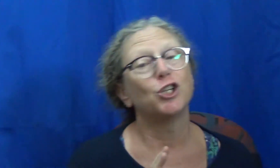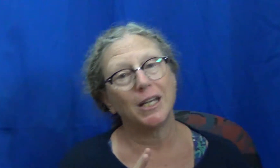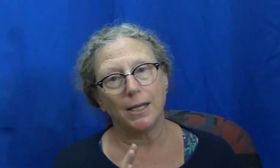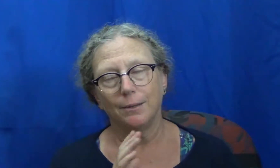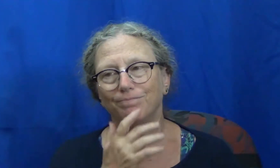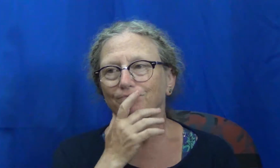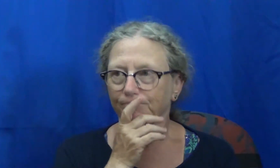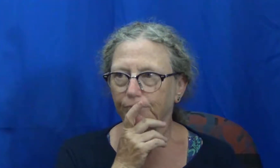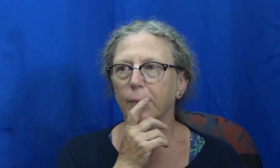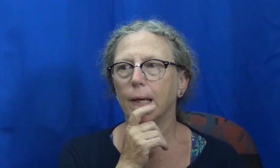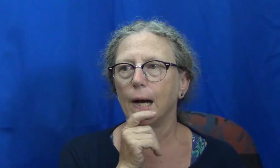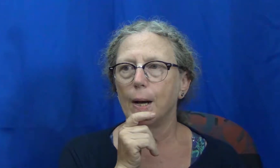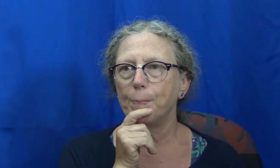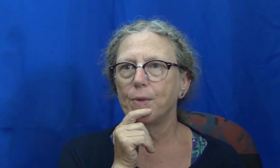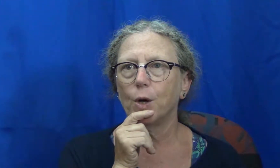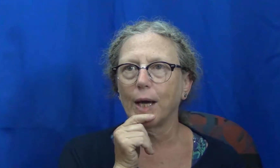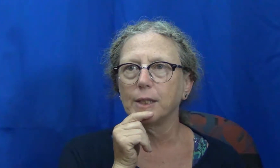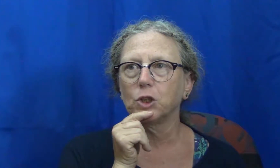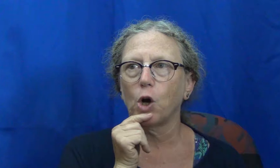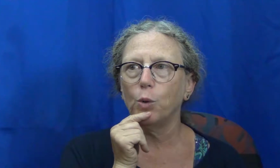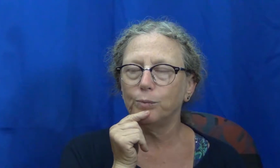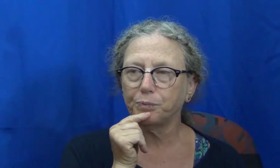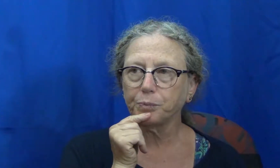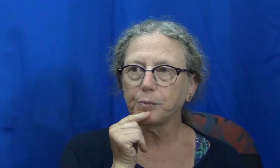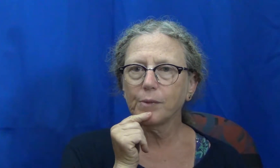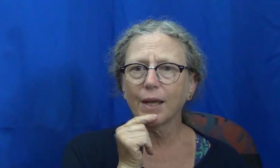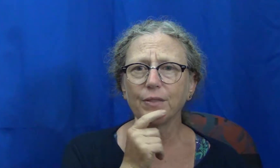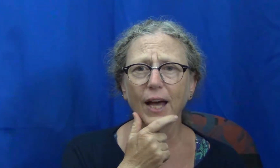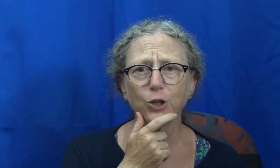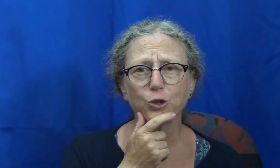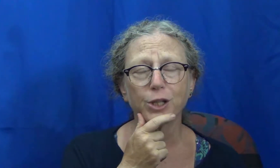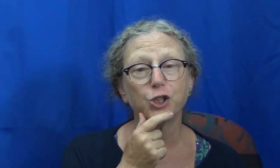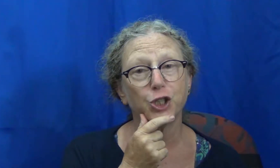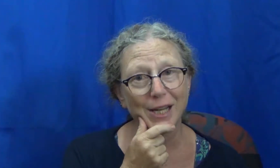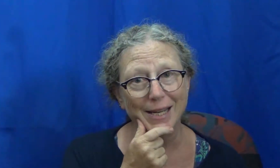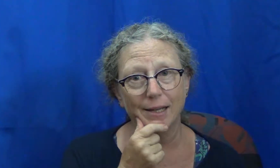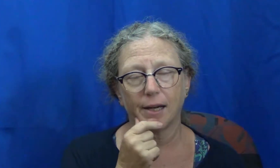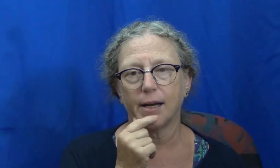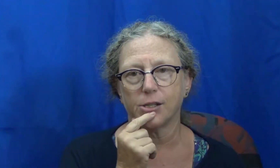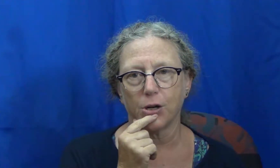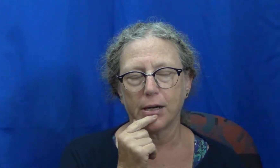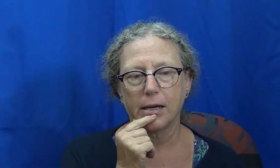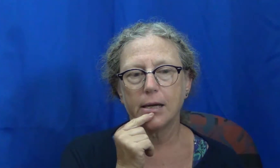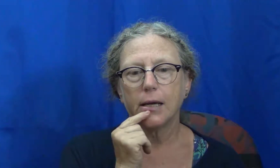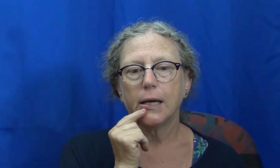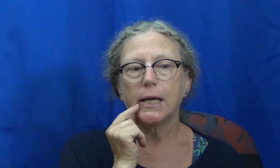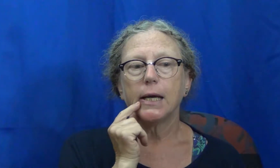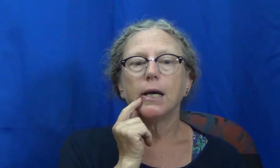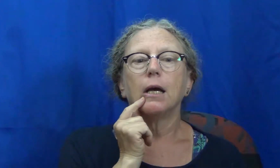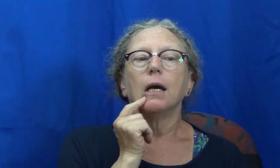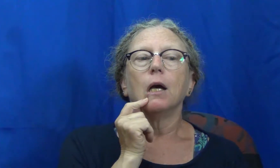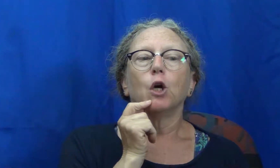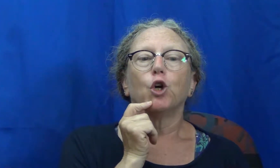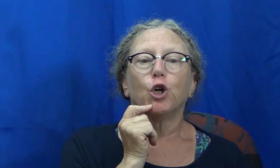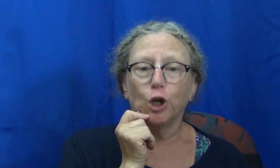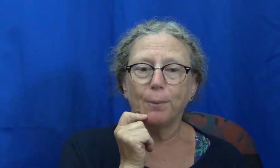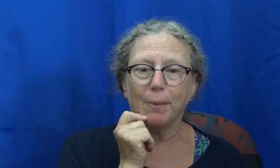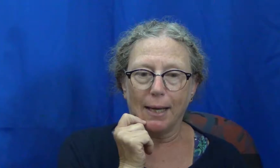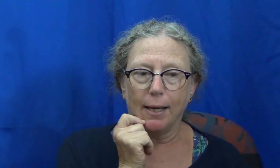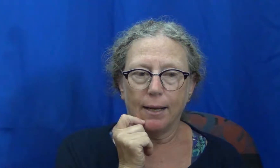she. Okay, so that new dress she has on could mean